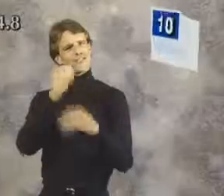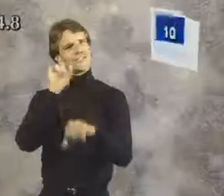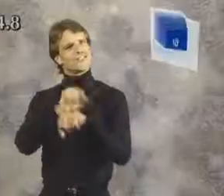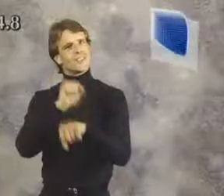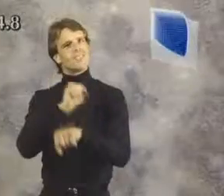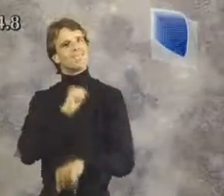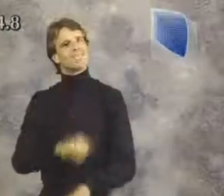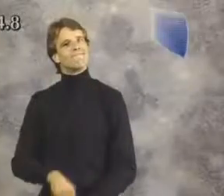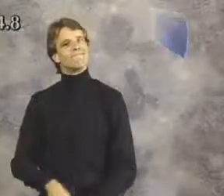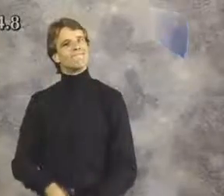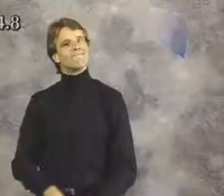Good job.